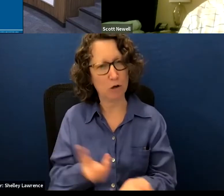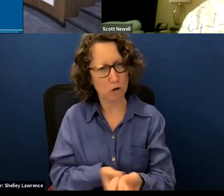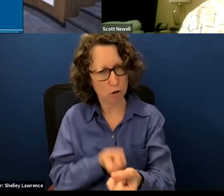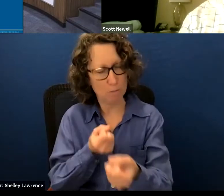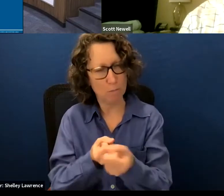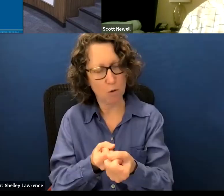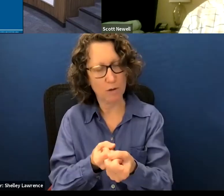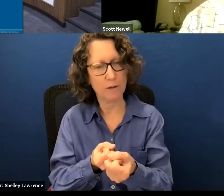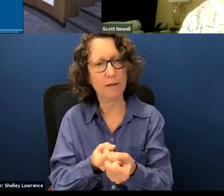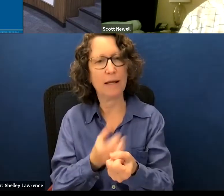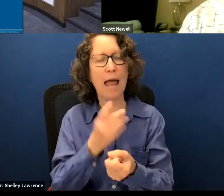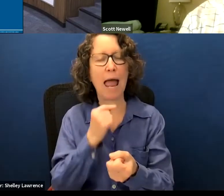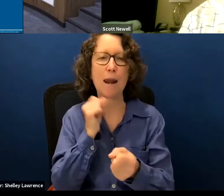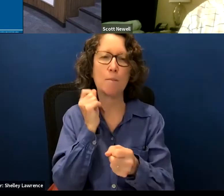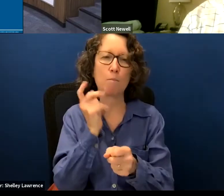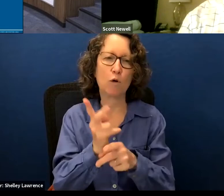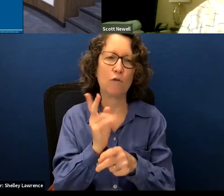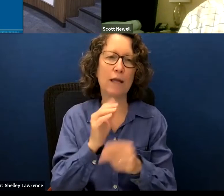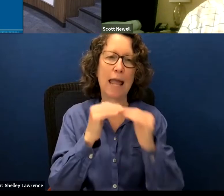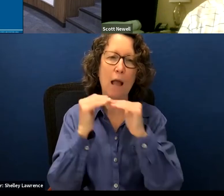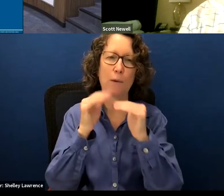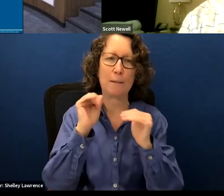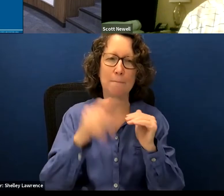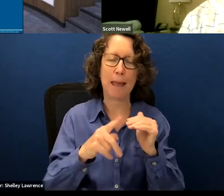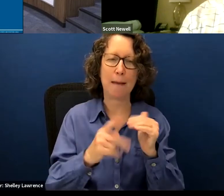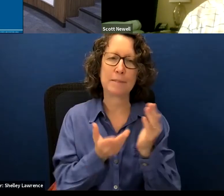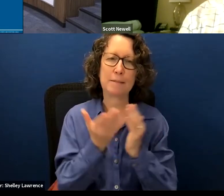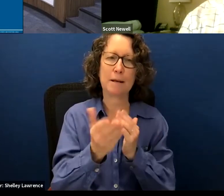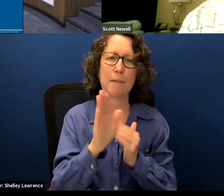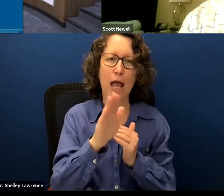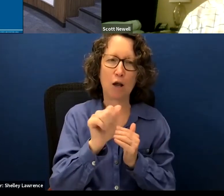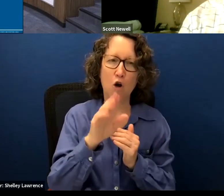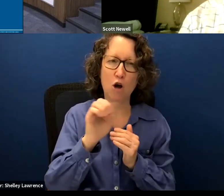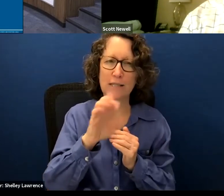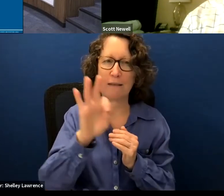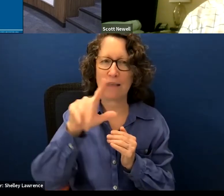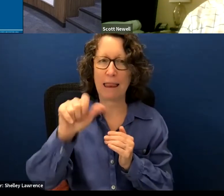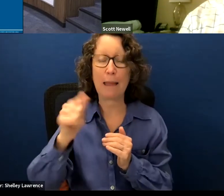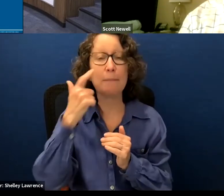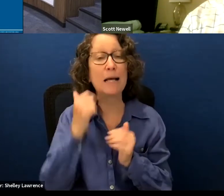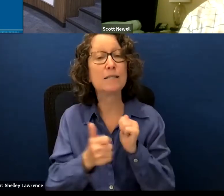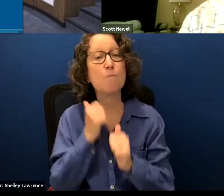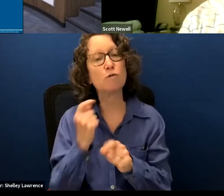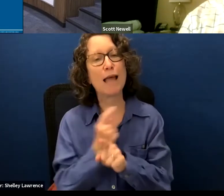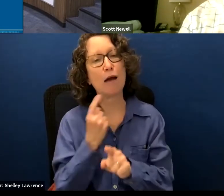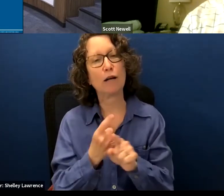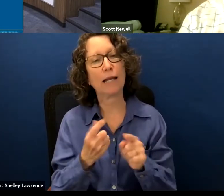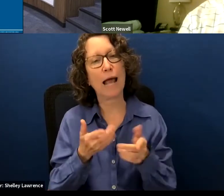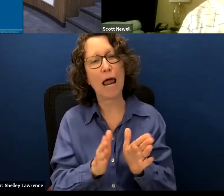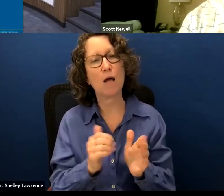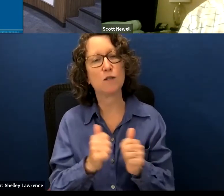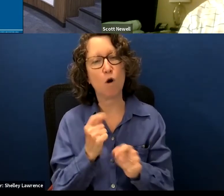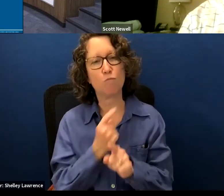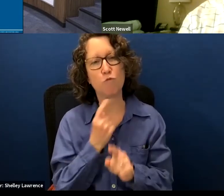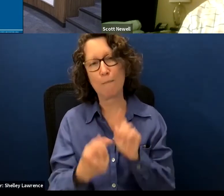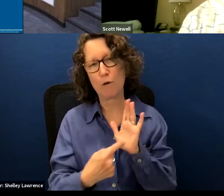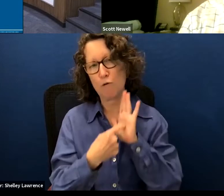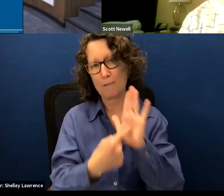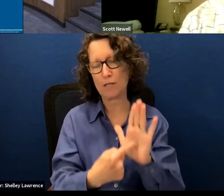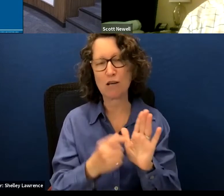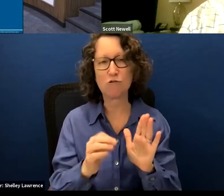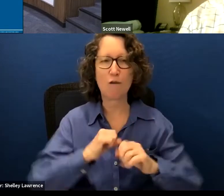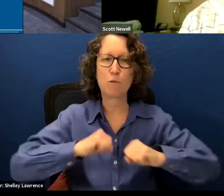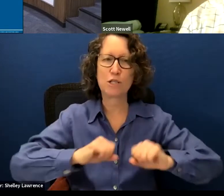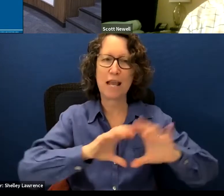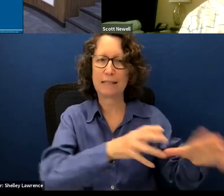to show my support in approving our equity map submitted by CAUSE and FLA because it most accurately allows for the proper representation of